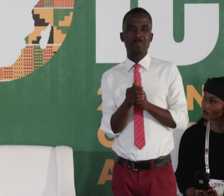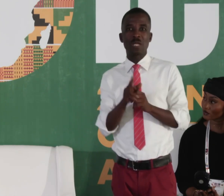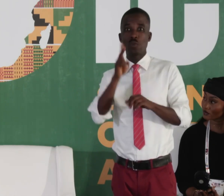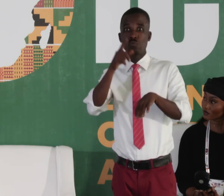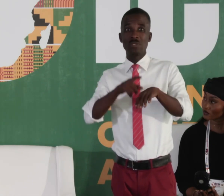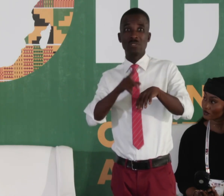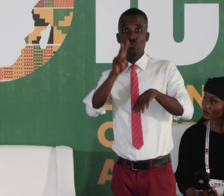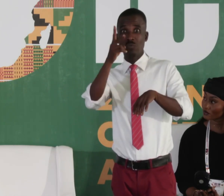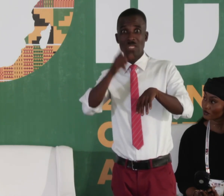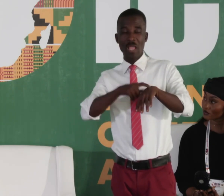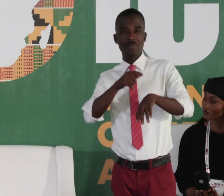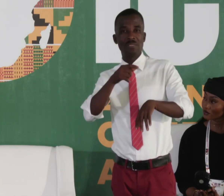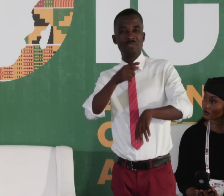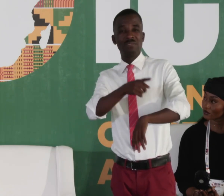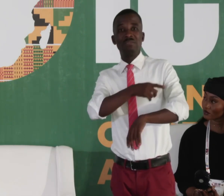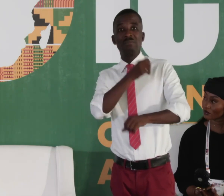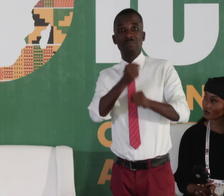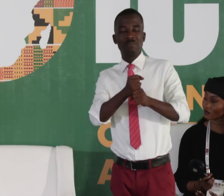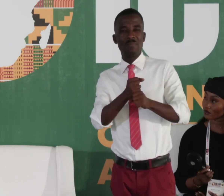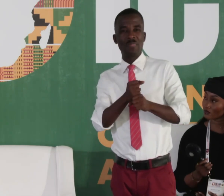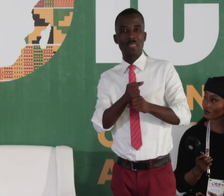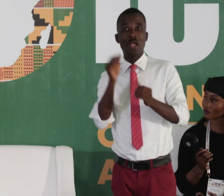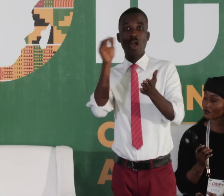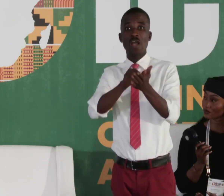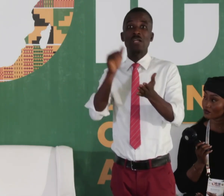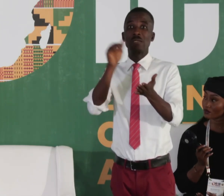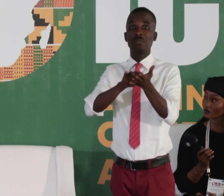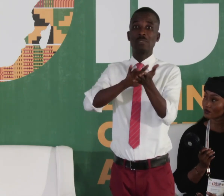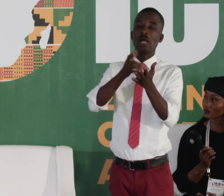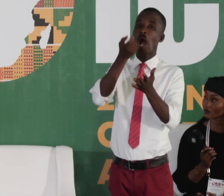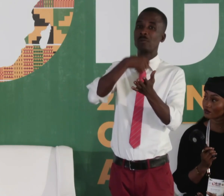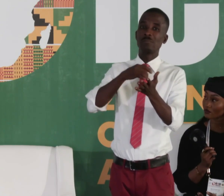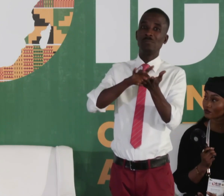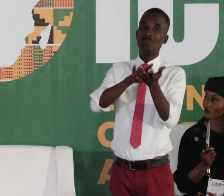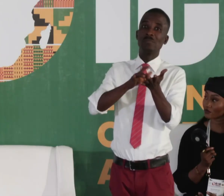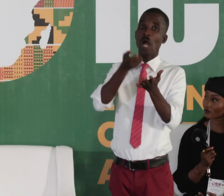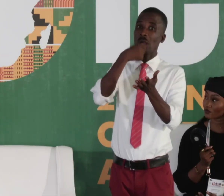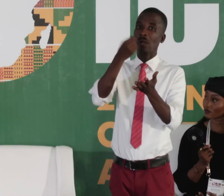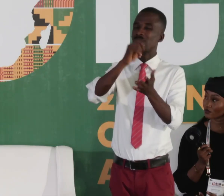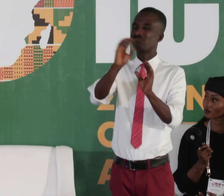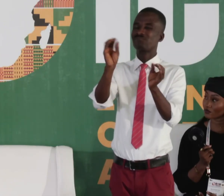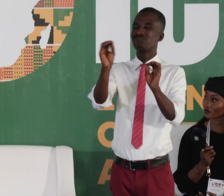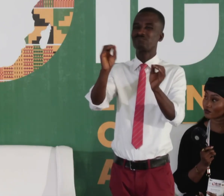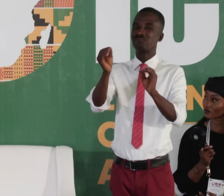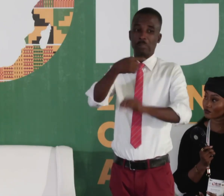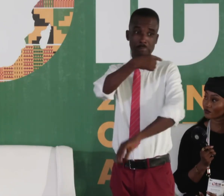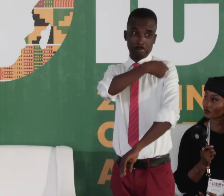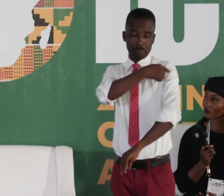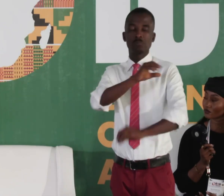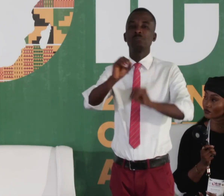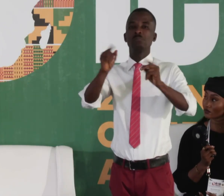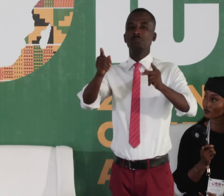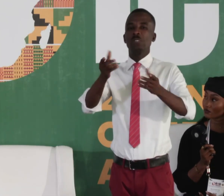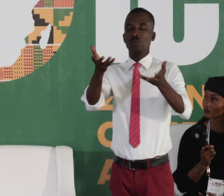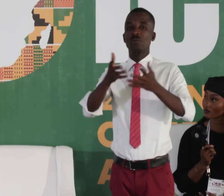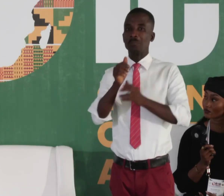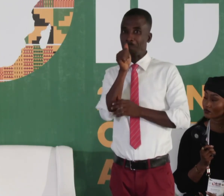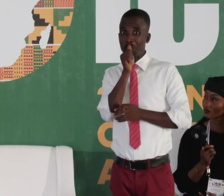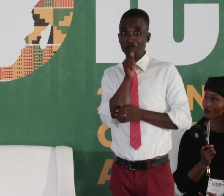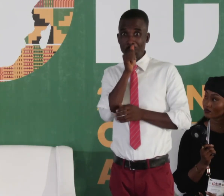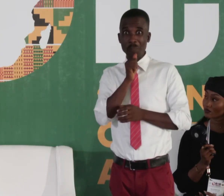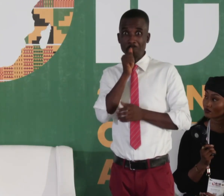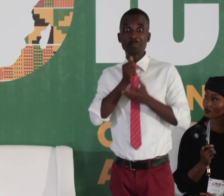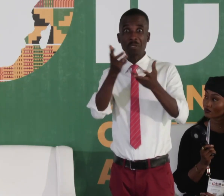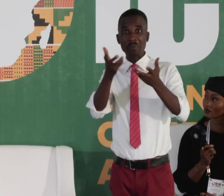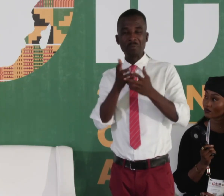to do every day, or even if it is every month, like in the Department ring. We observed that they also talk about the issue of privacy, that they don't need to be